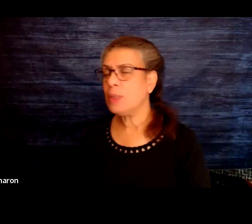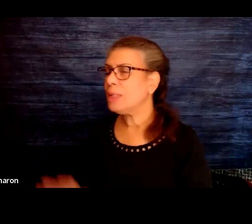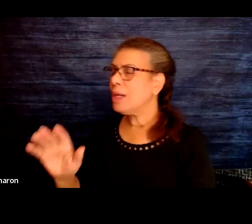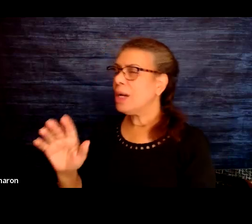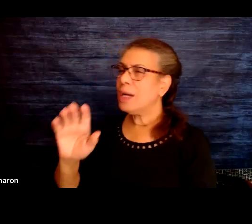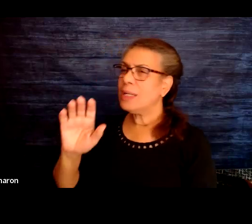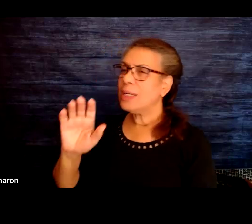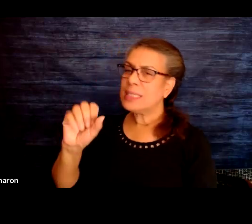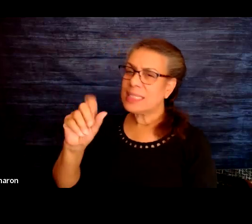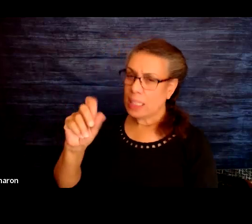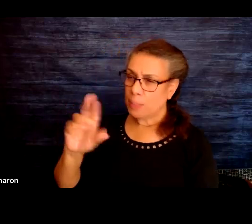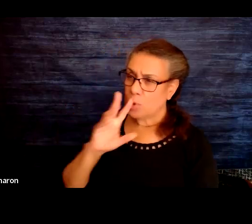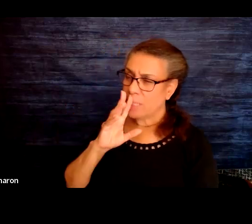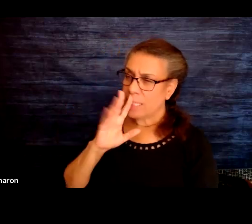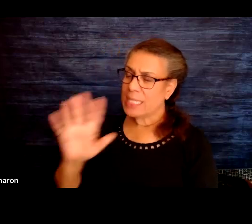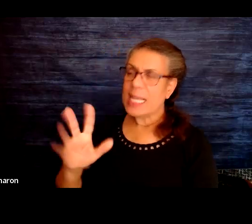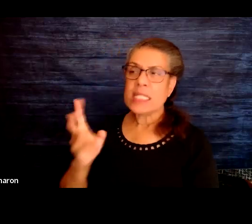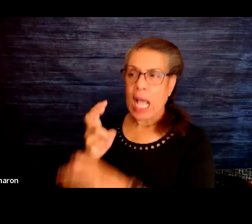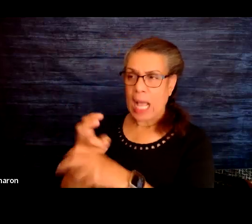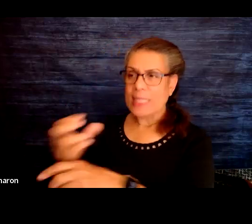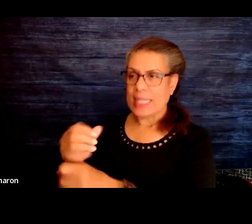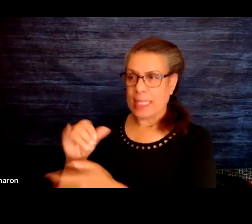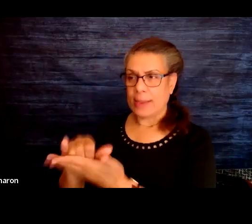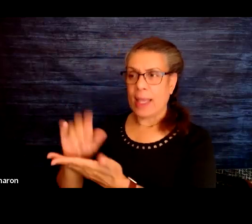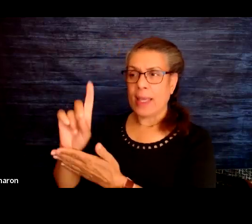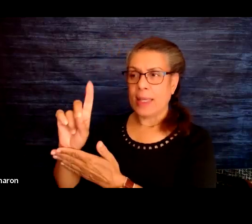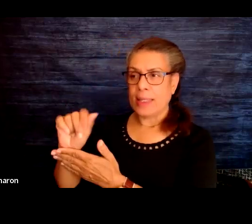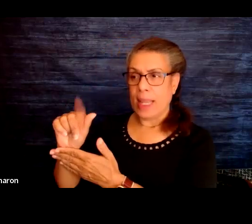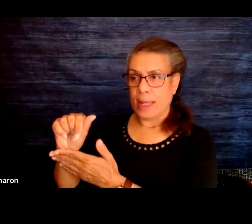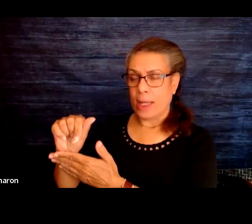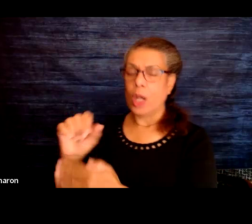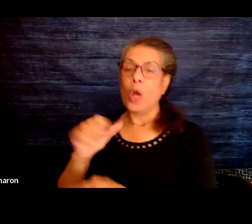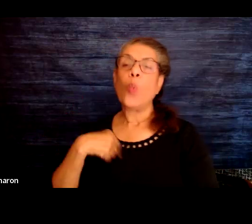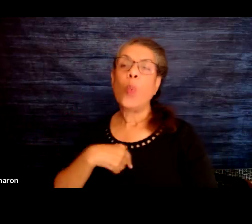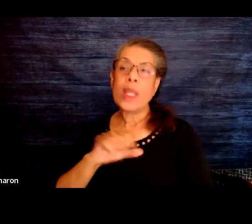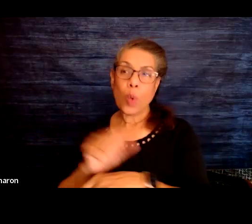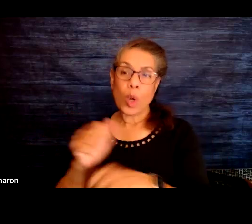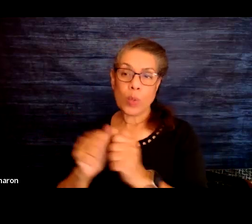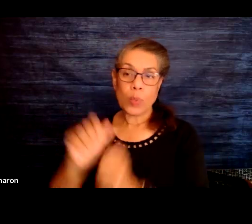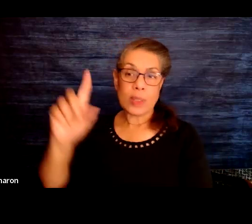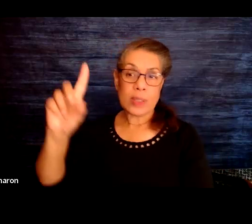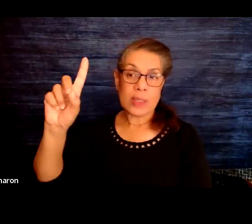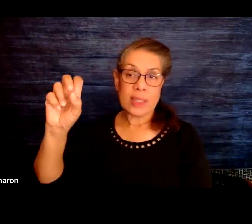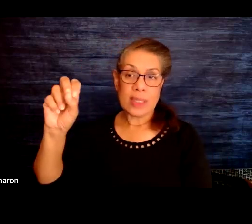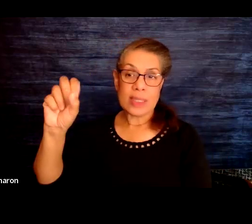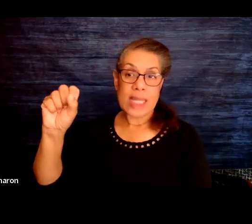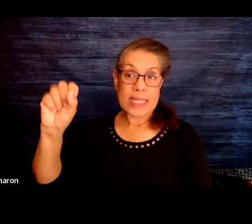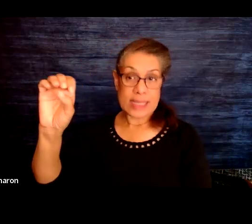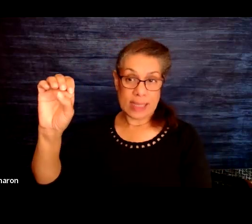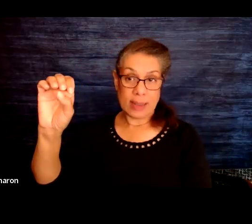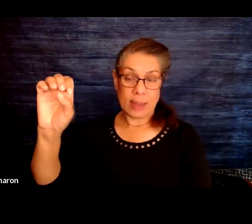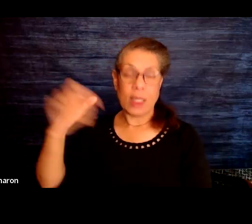Okay. So we're actually working with DESE on this, because what we'd really like to look at